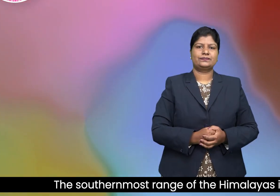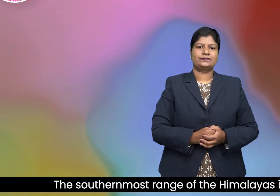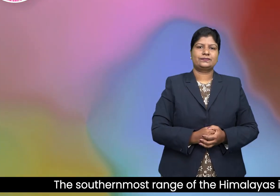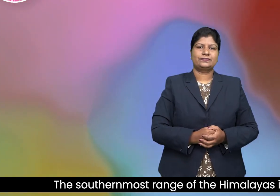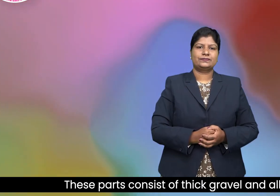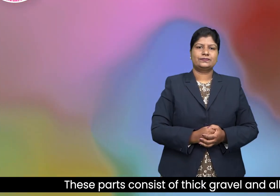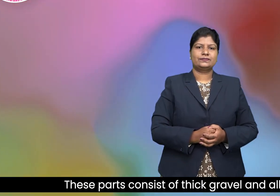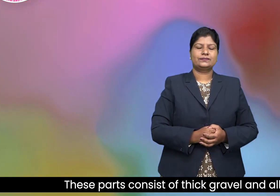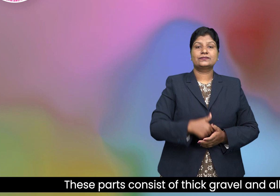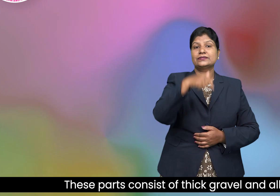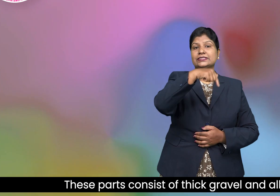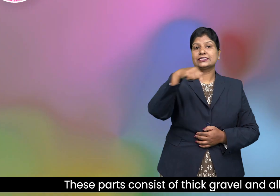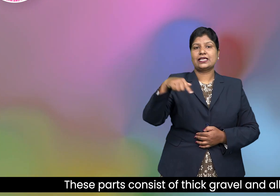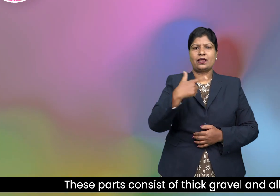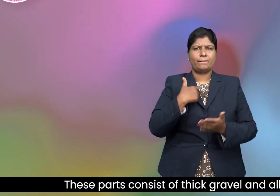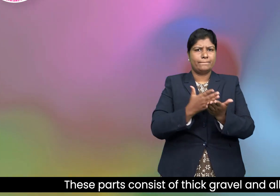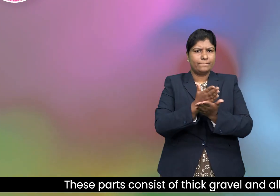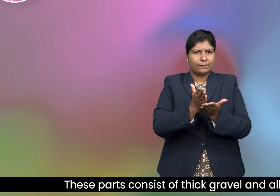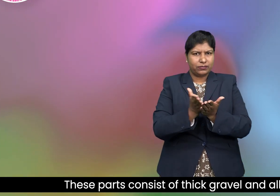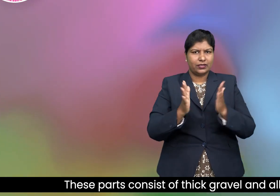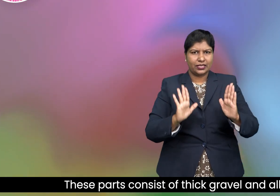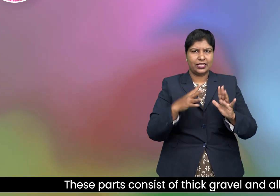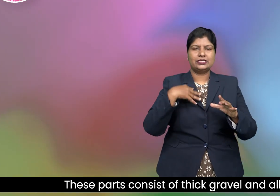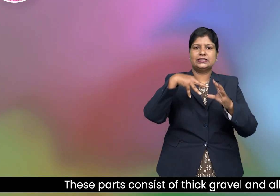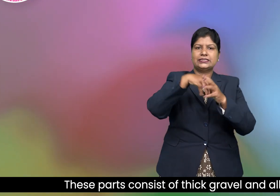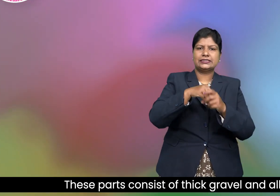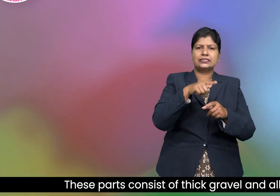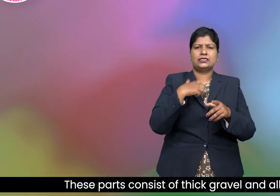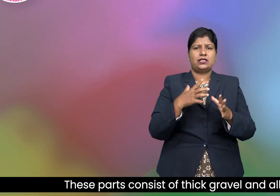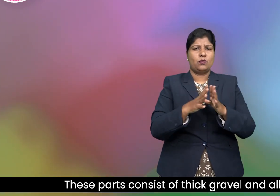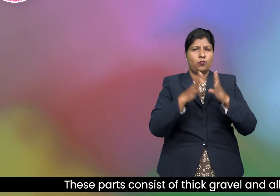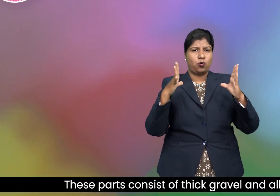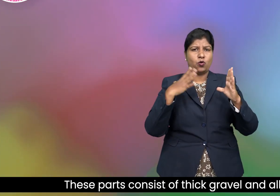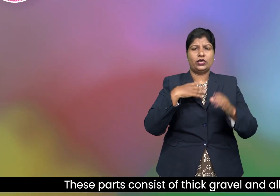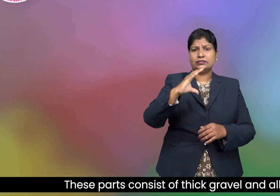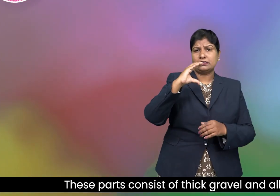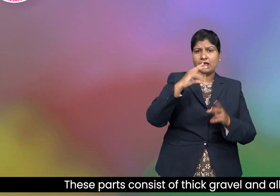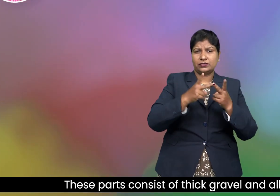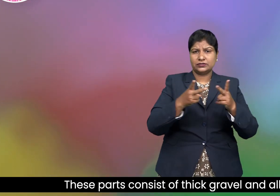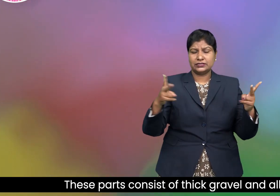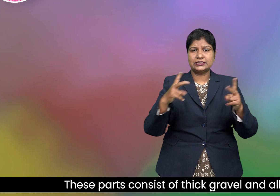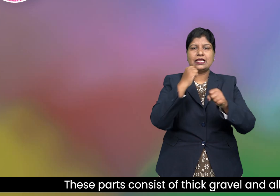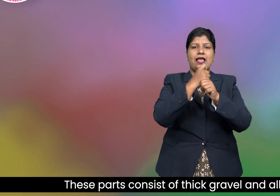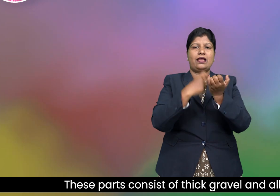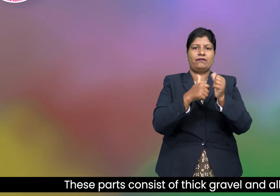these paths consist of thick gravel and alluvium